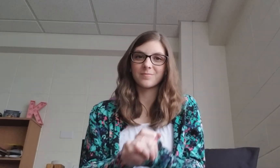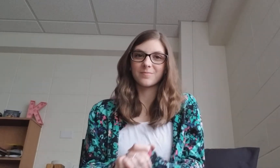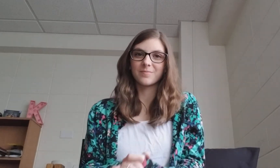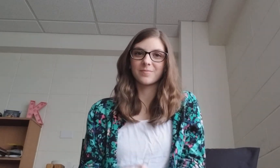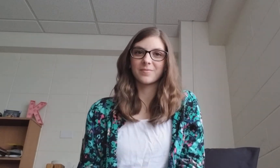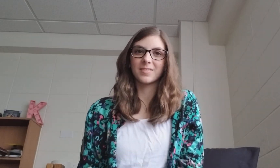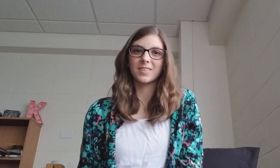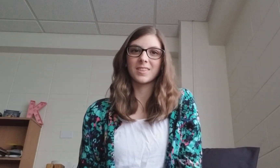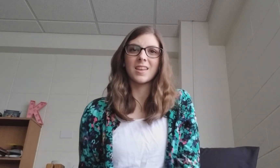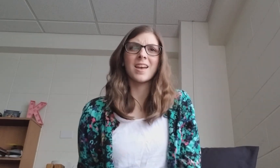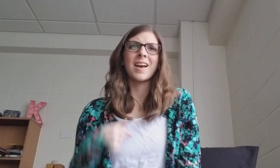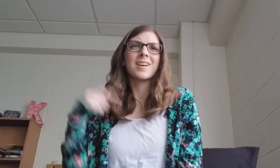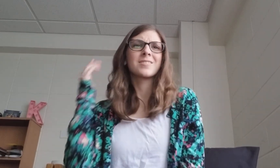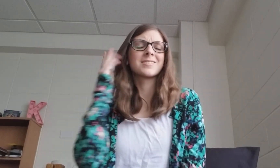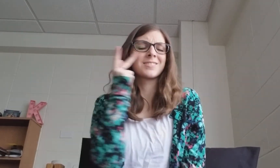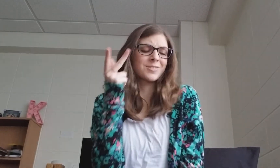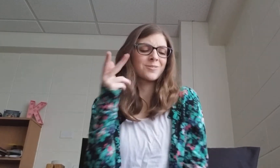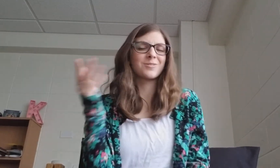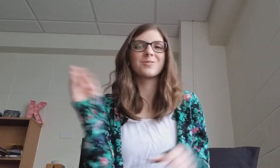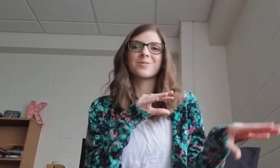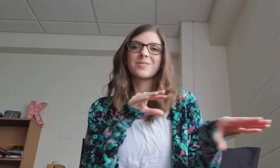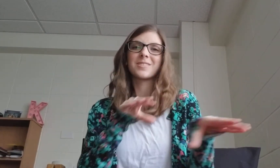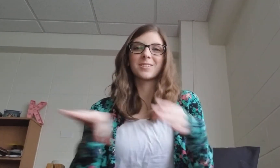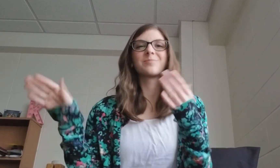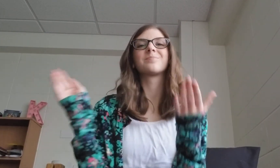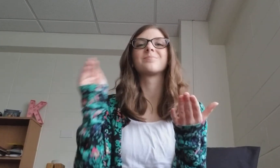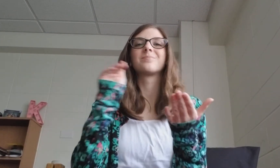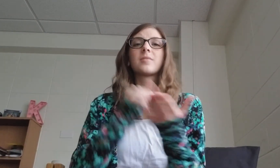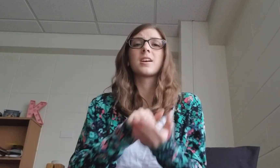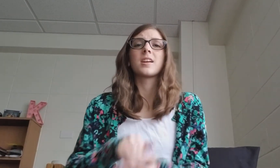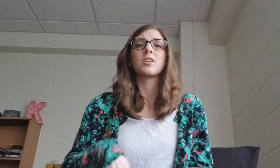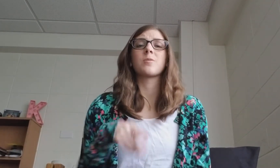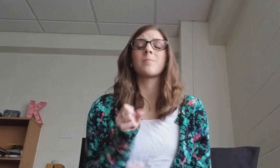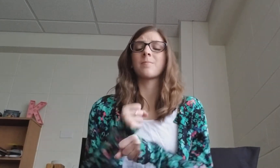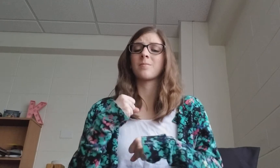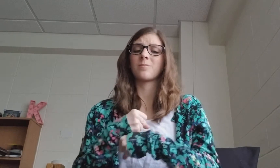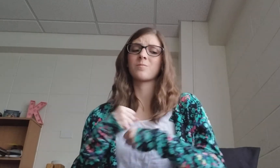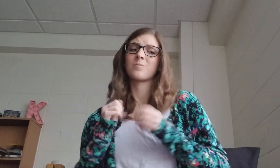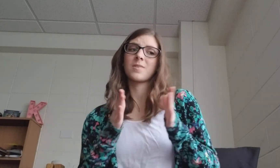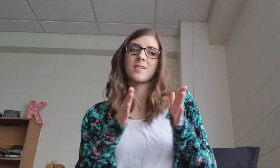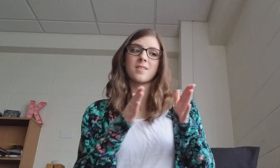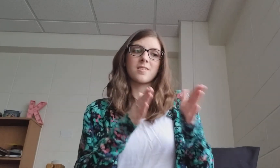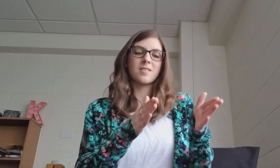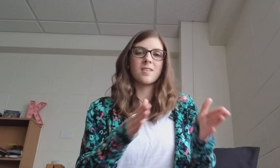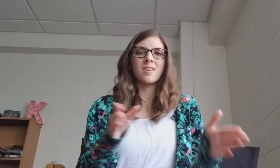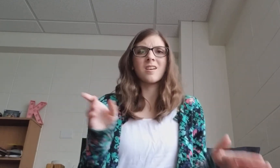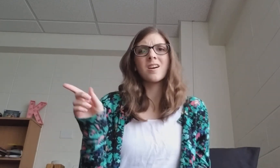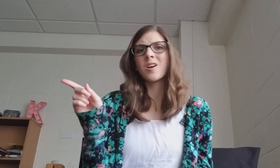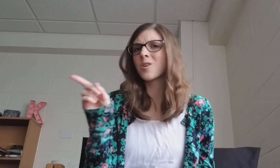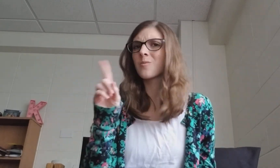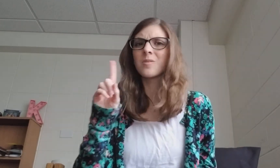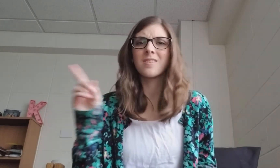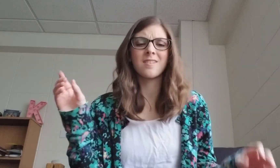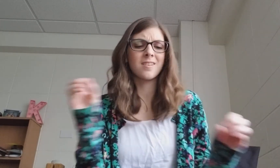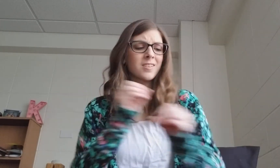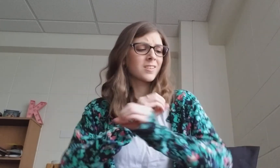I'll see you do it again You made a way Where there was